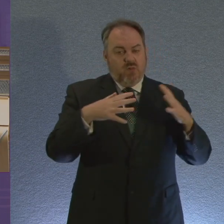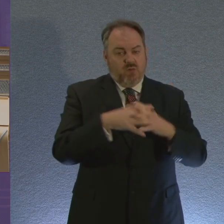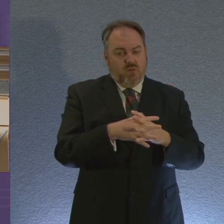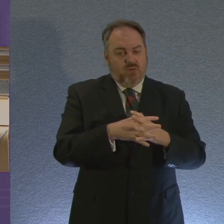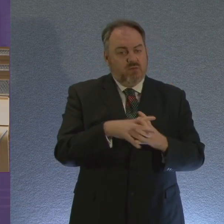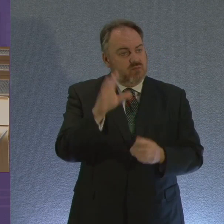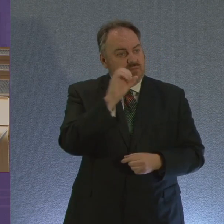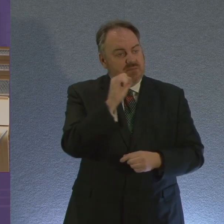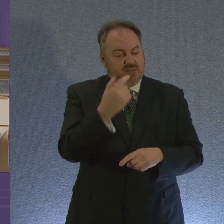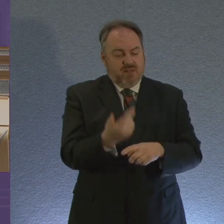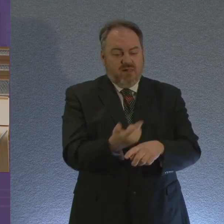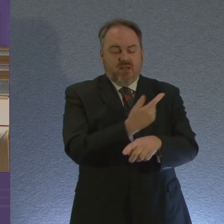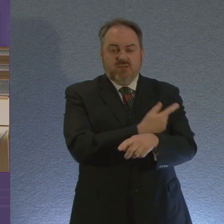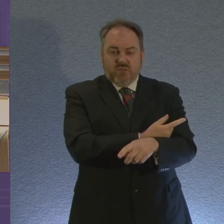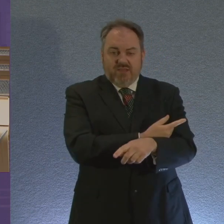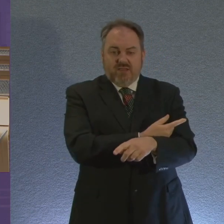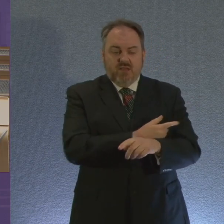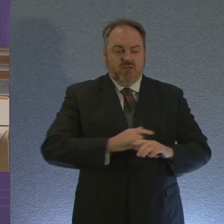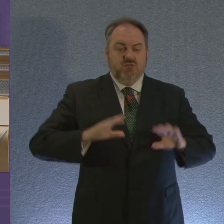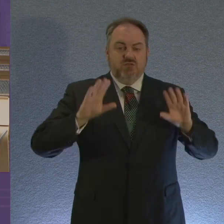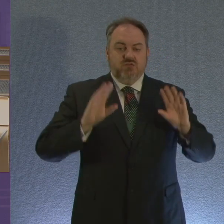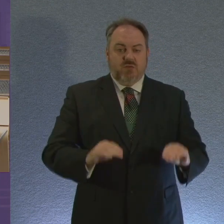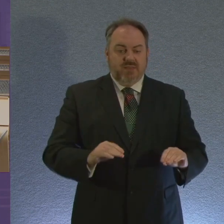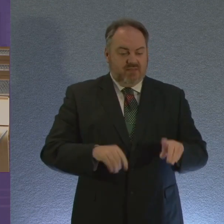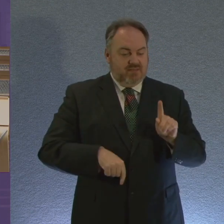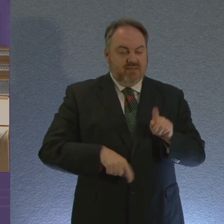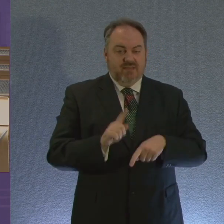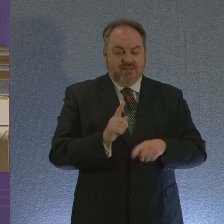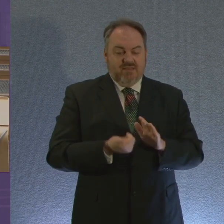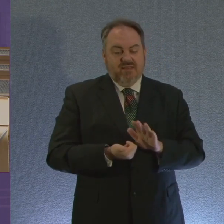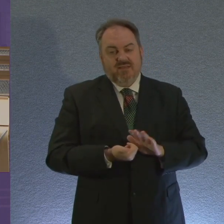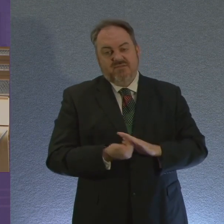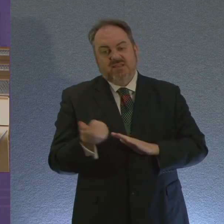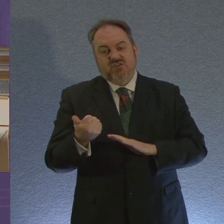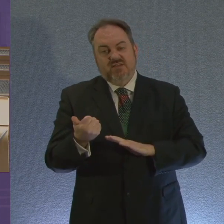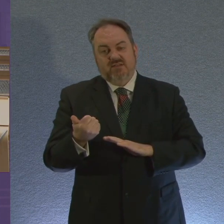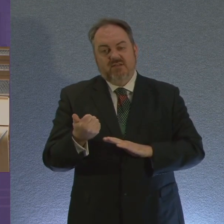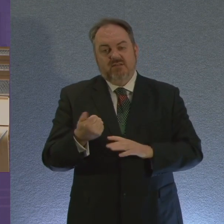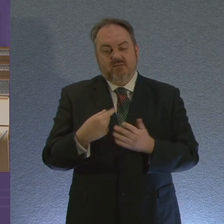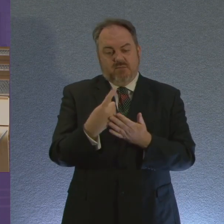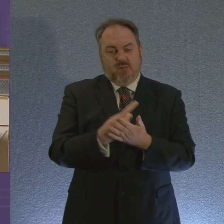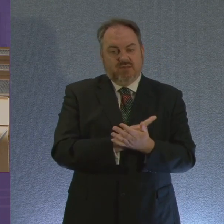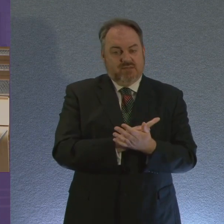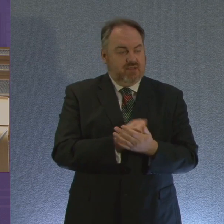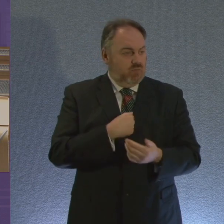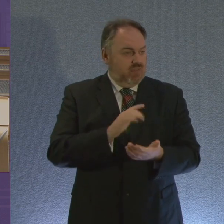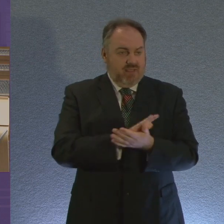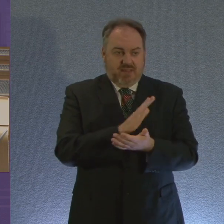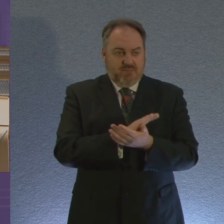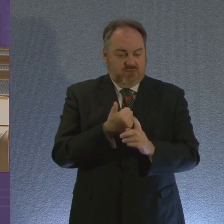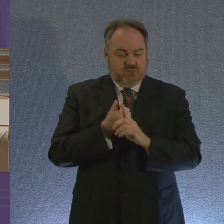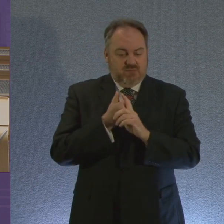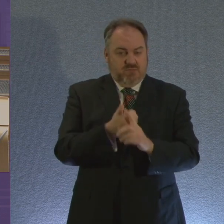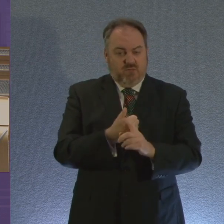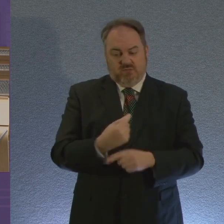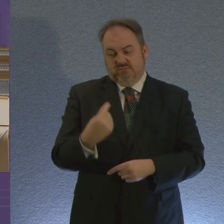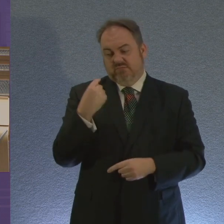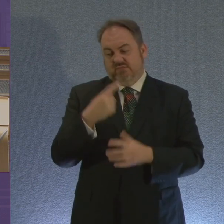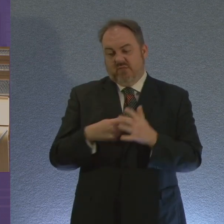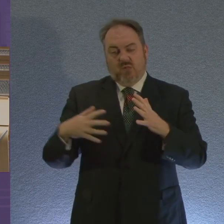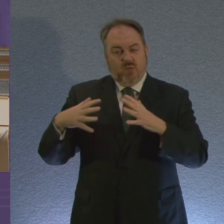government announcement on a no eviction policy, and we were delighted to welcome the announcement by Aileen Campbell on that. No